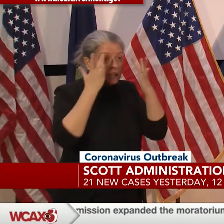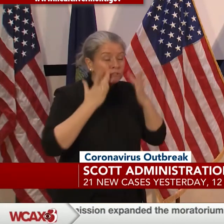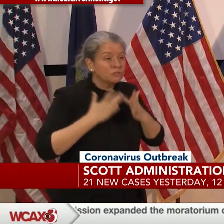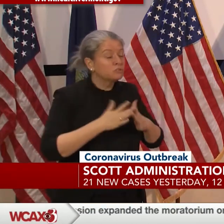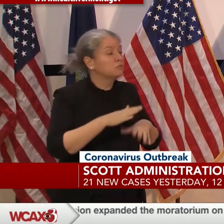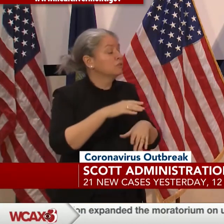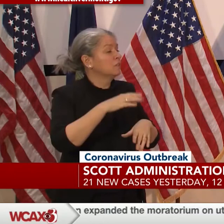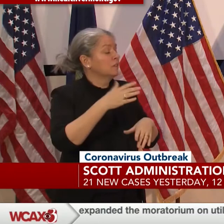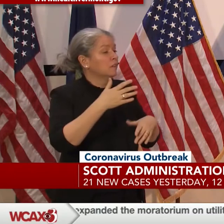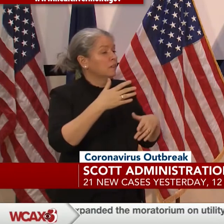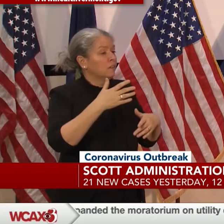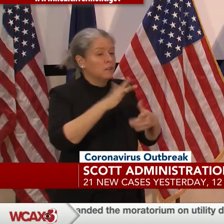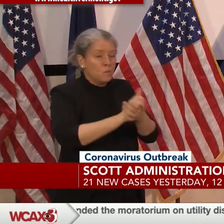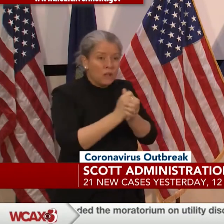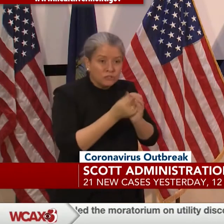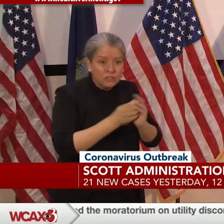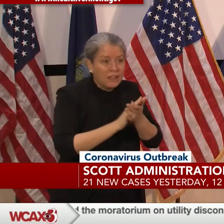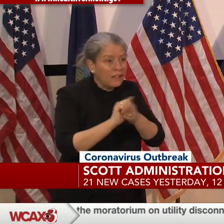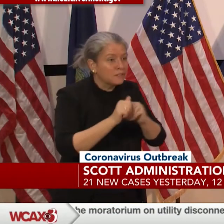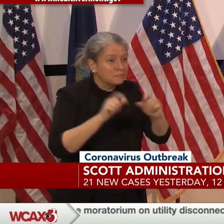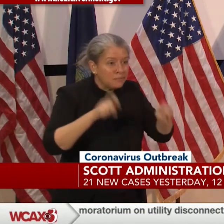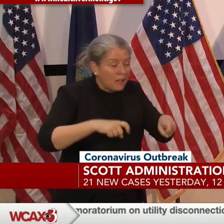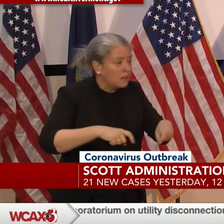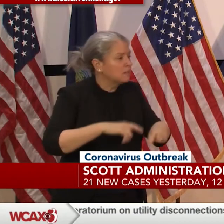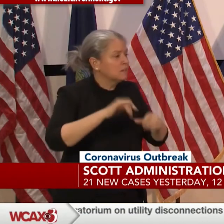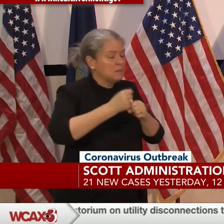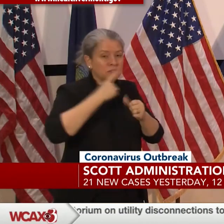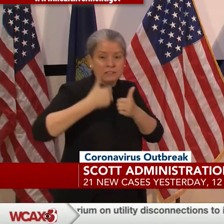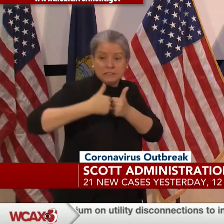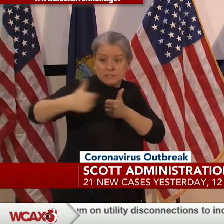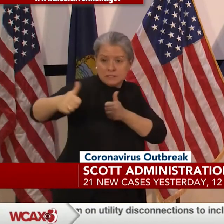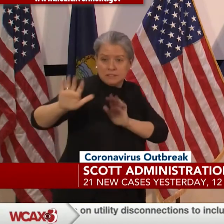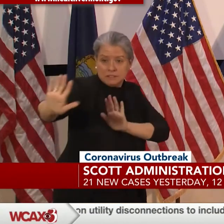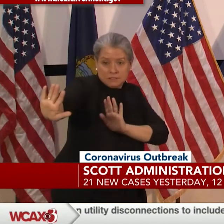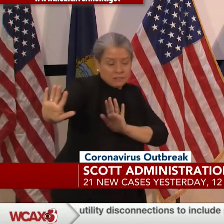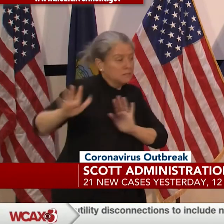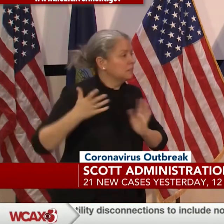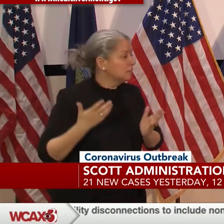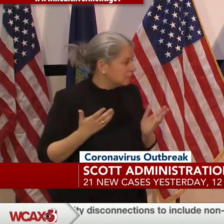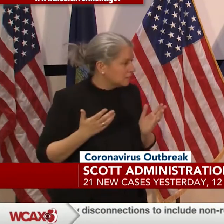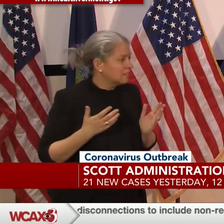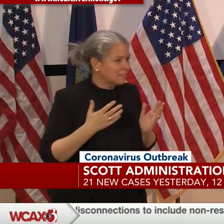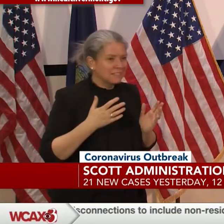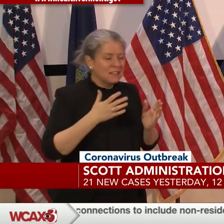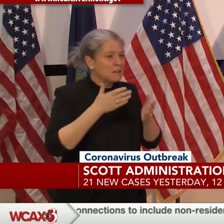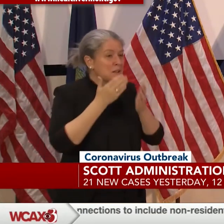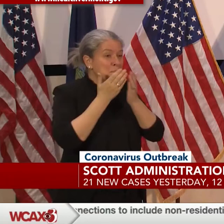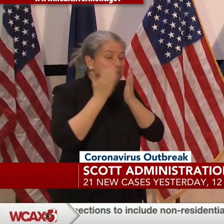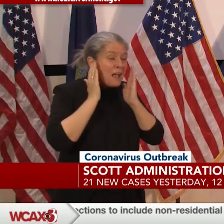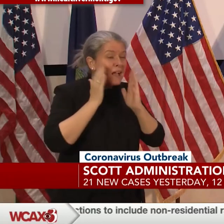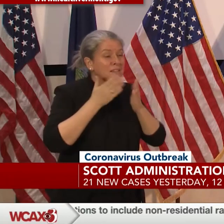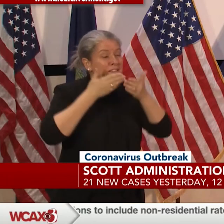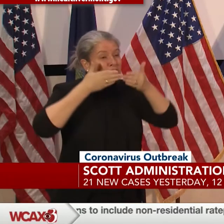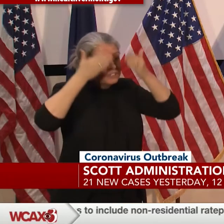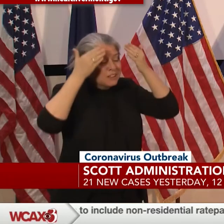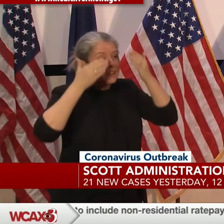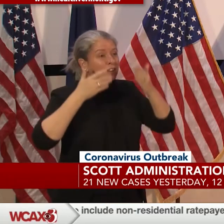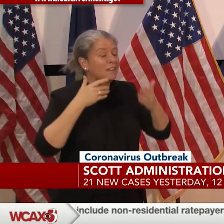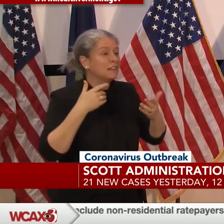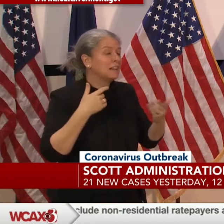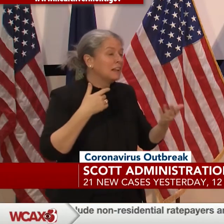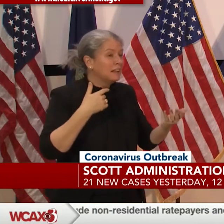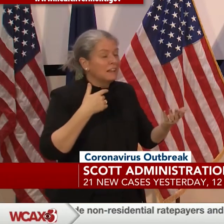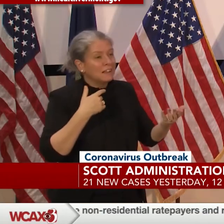to remain at a safe distance from others. You know, masks and shields, I've seen